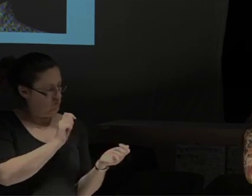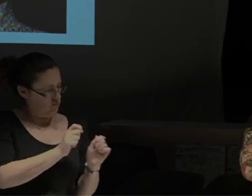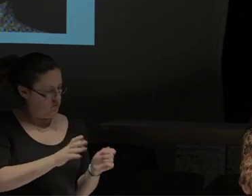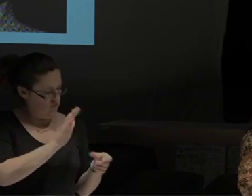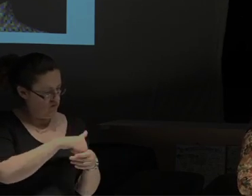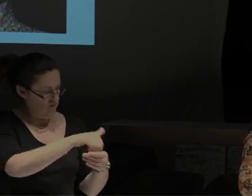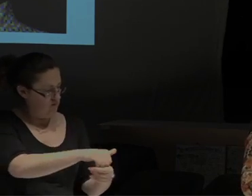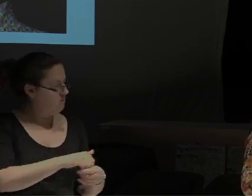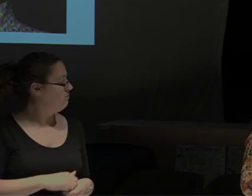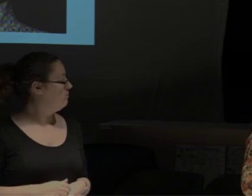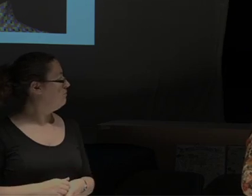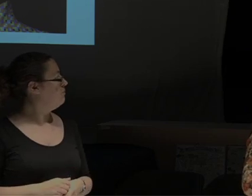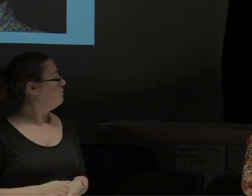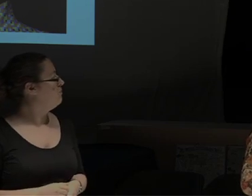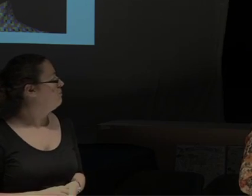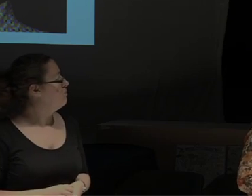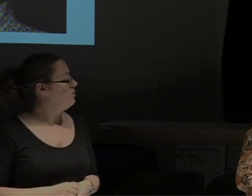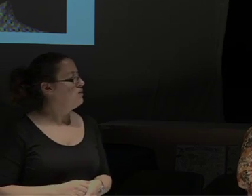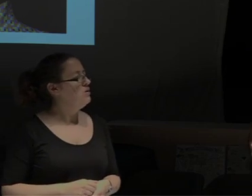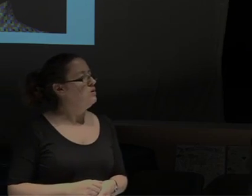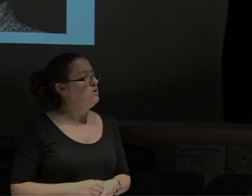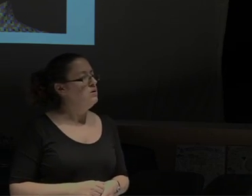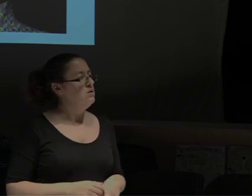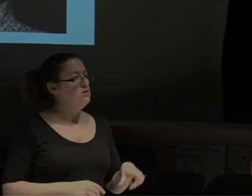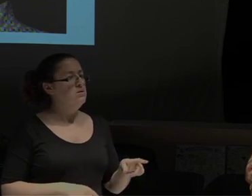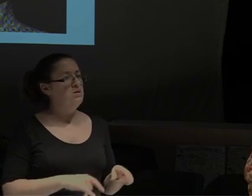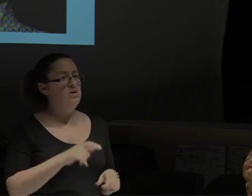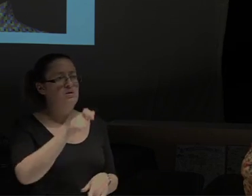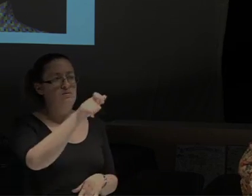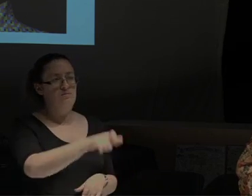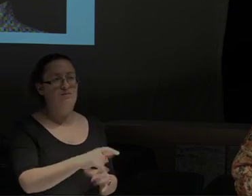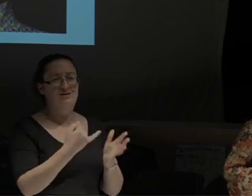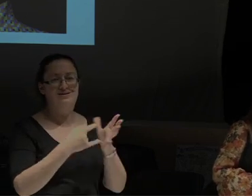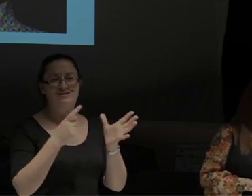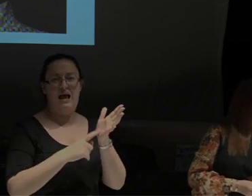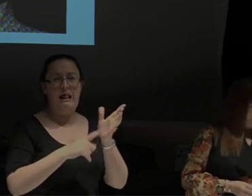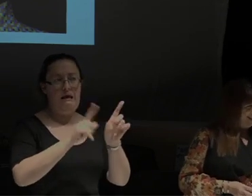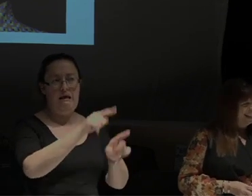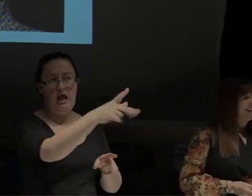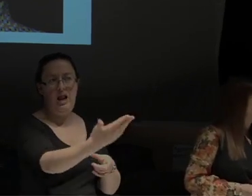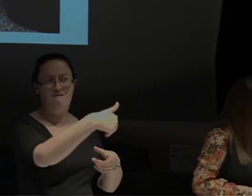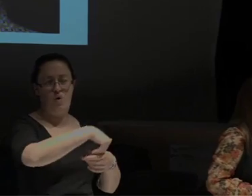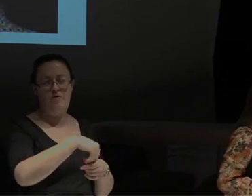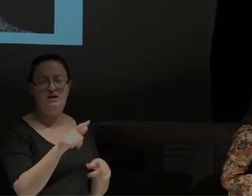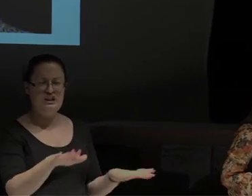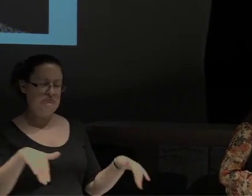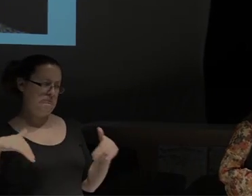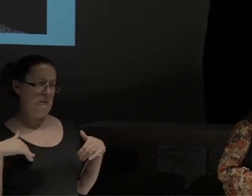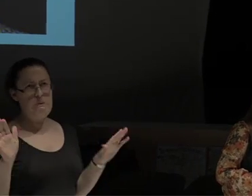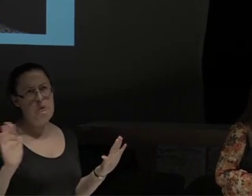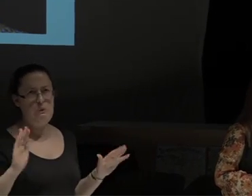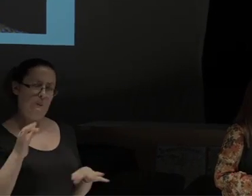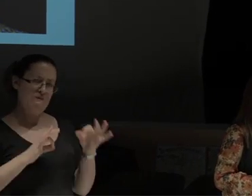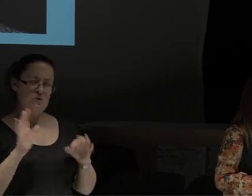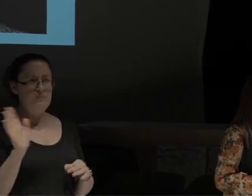work yeah. from the chorus out. And just to say that there's this person that's Yes, hiding Sally, in the who will was not there come as out. well, and she said, "I haven't got a voice,"